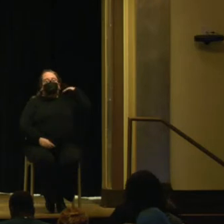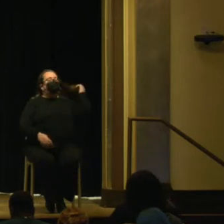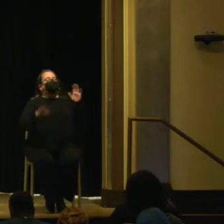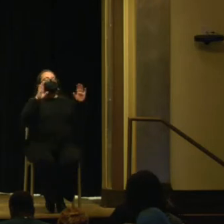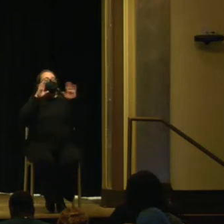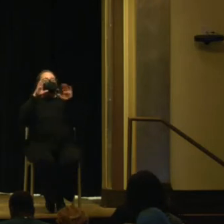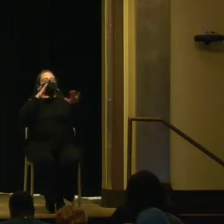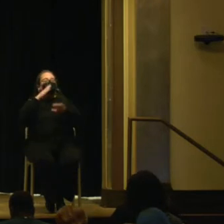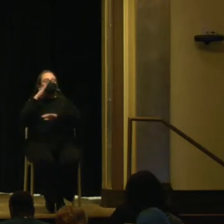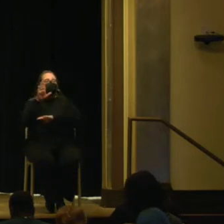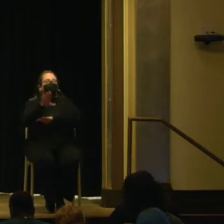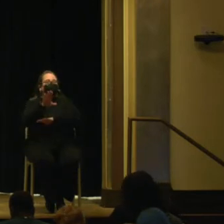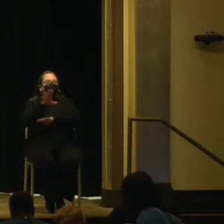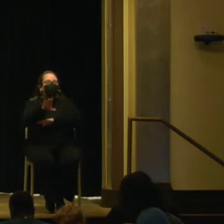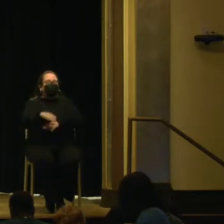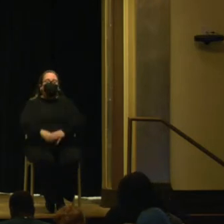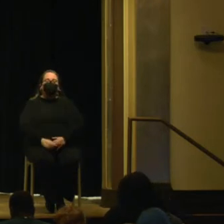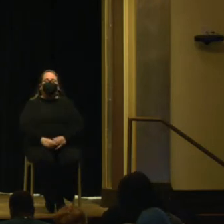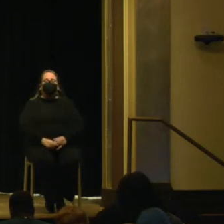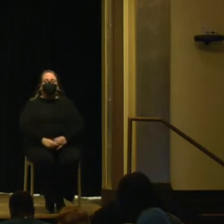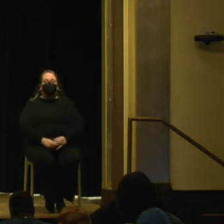Good evening.